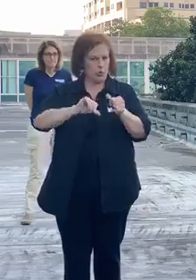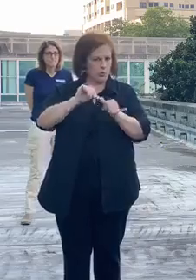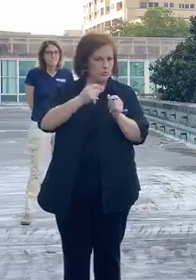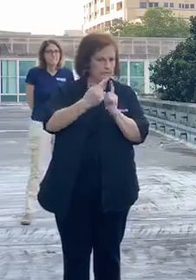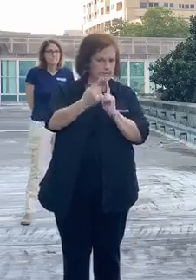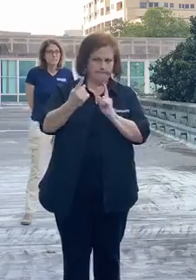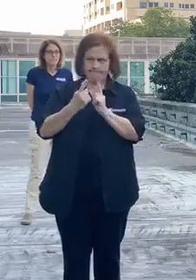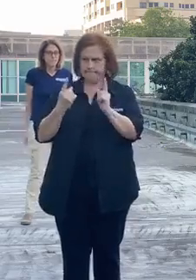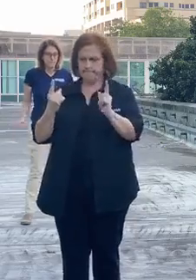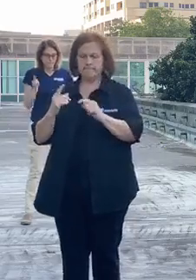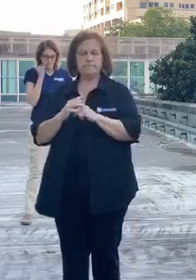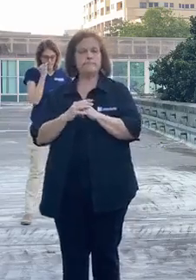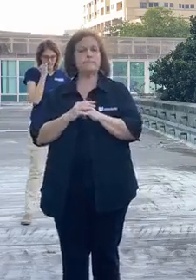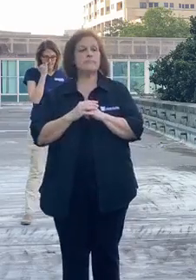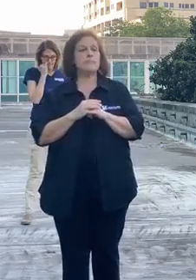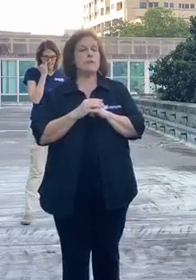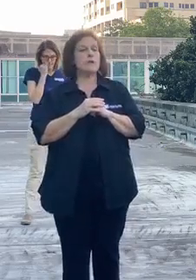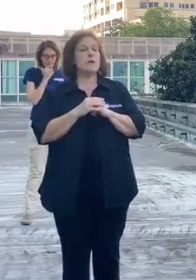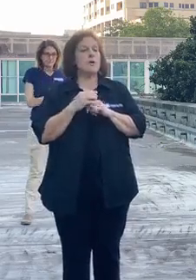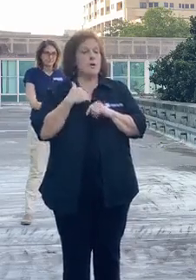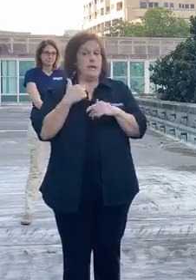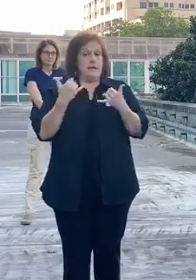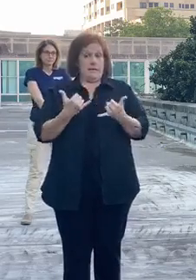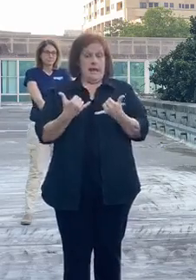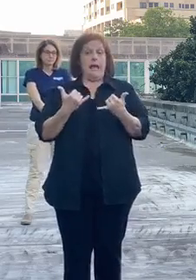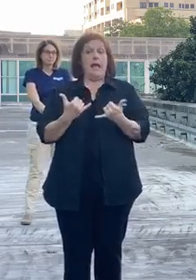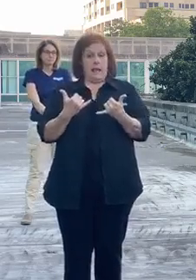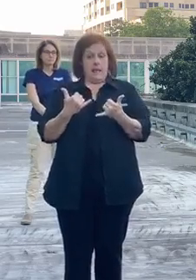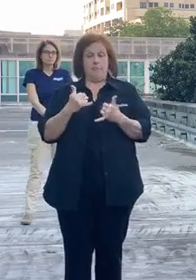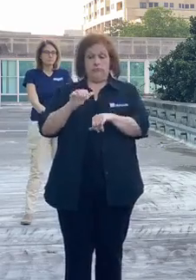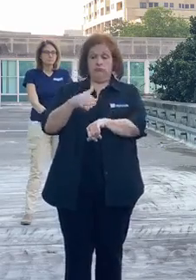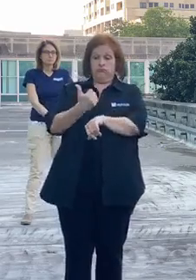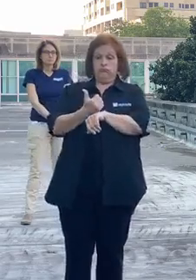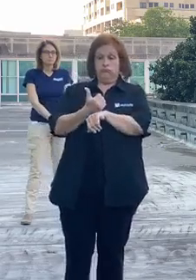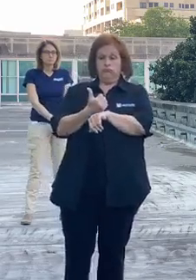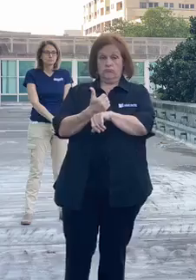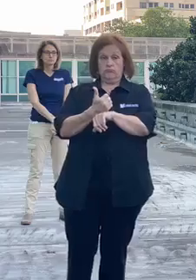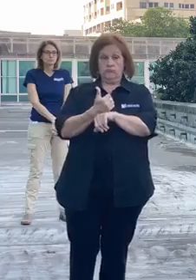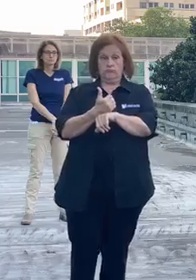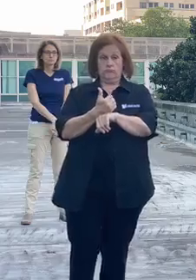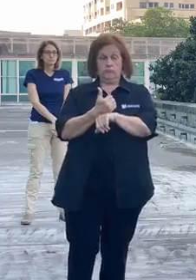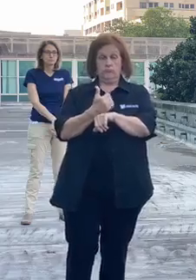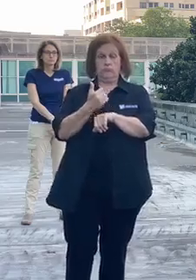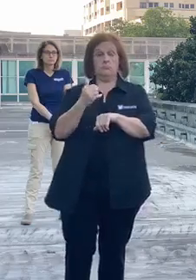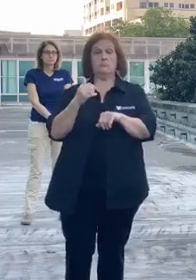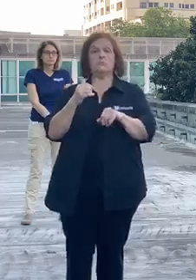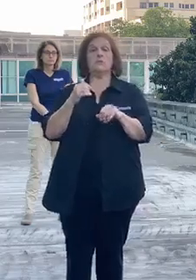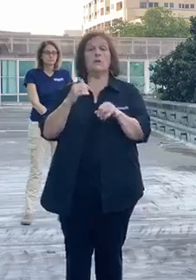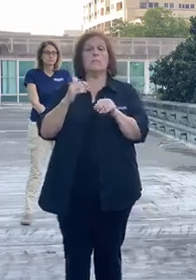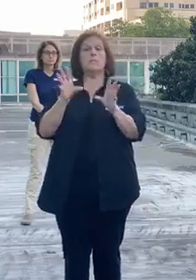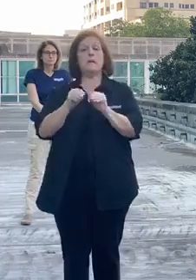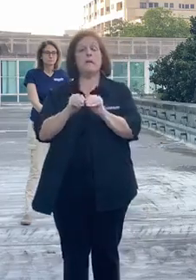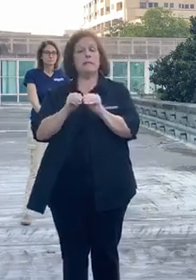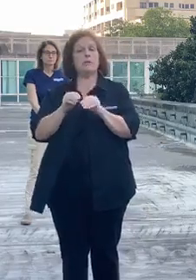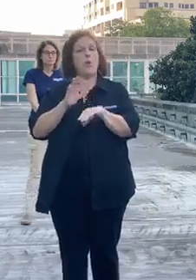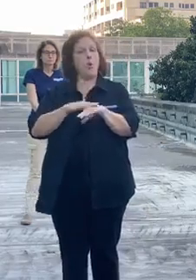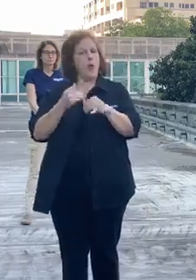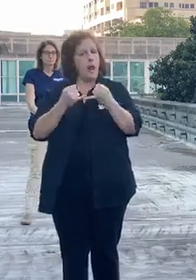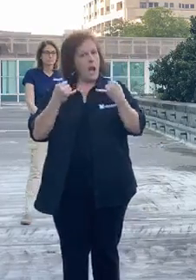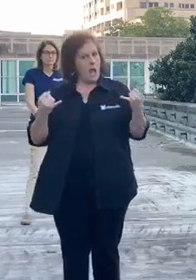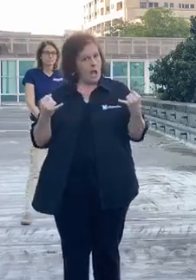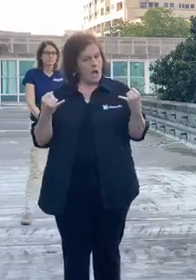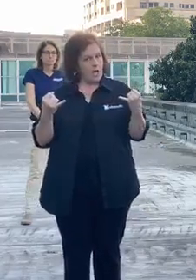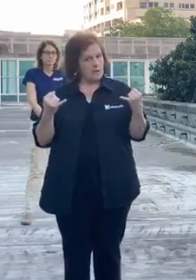the council meeting has now put in place a process for upcoming council meetings, and those meetings will be online. So these are going to